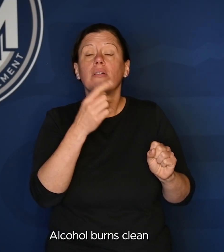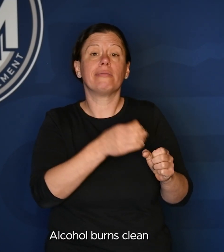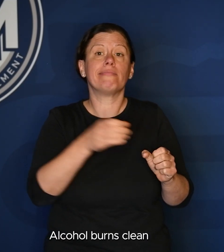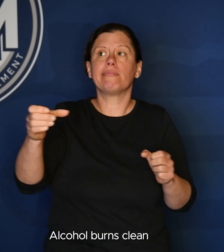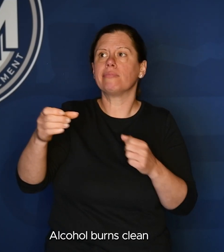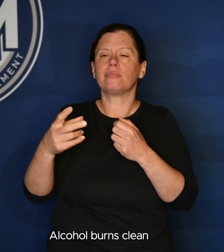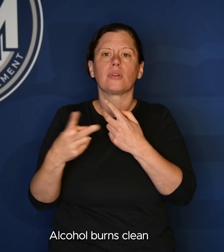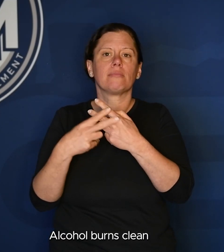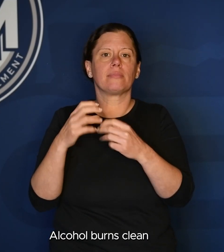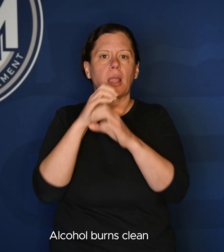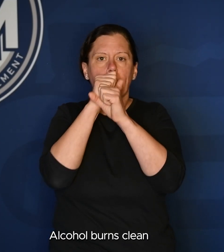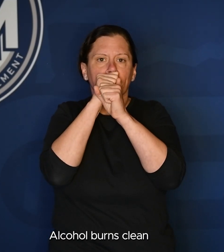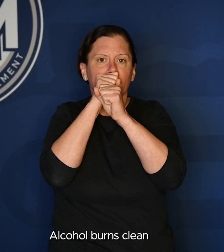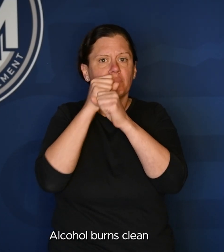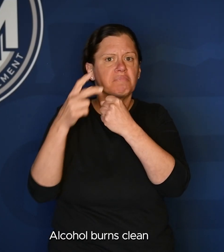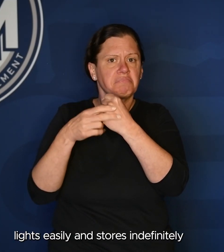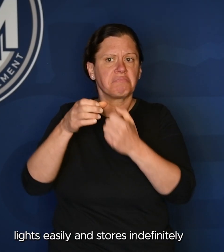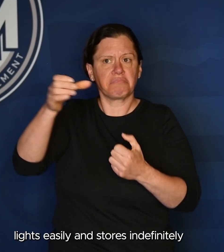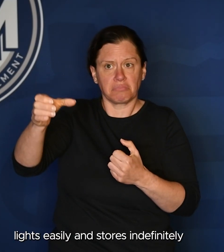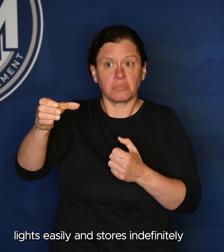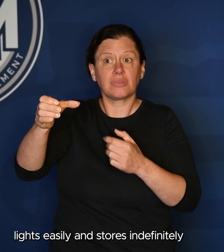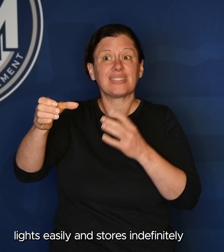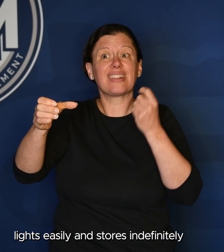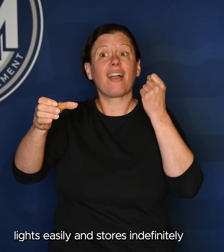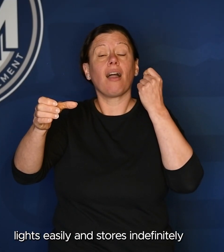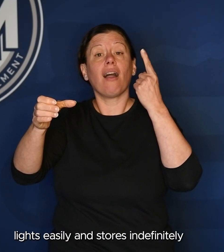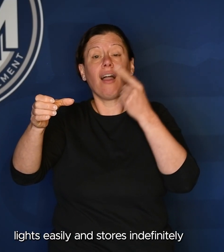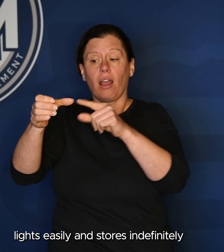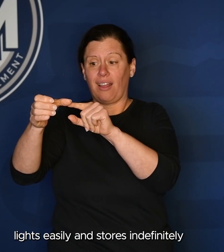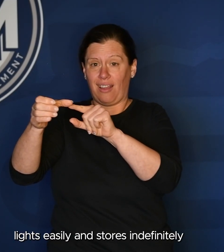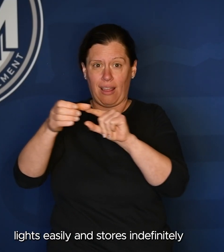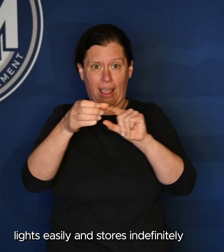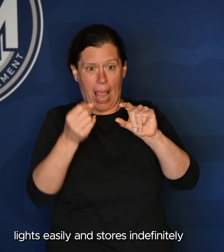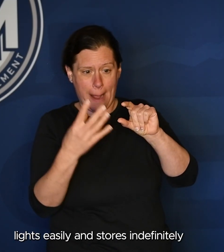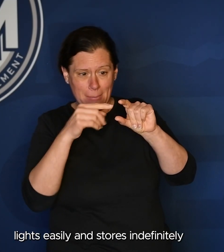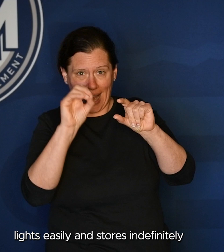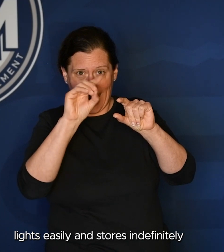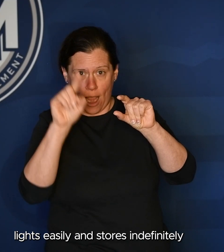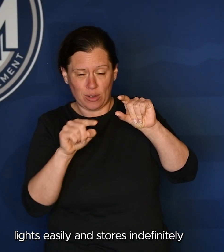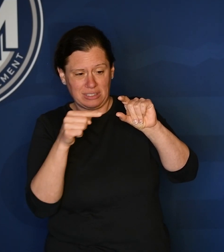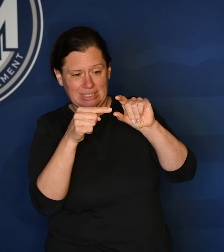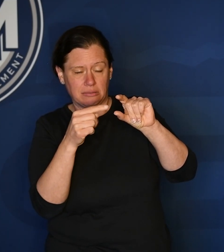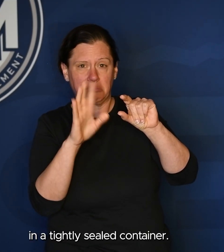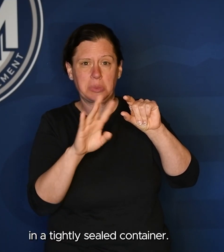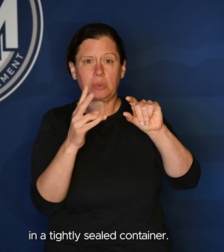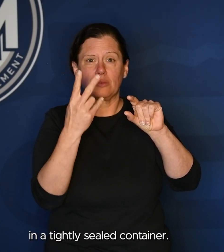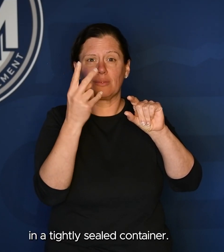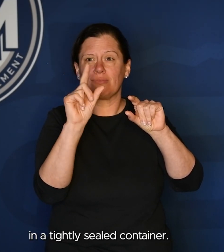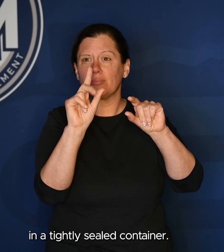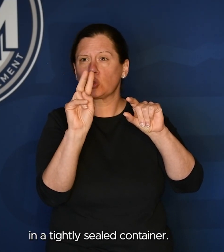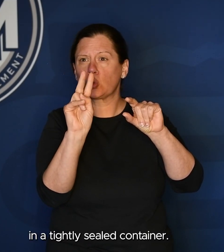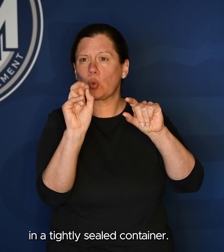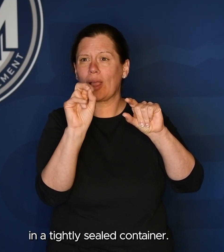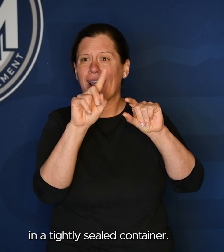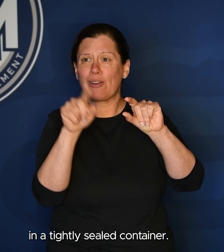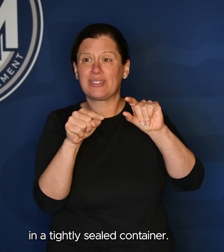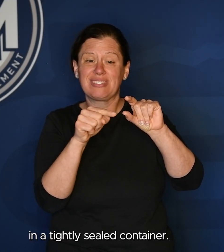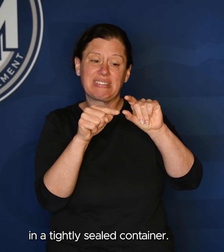Alcohol burns clean, lights easily, and stores indefinitely in a tightly sealed container.